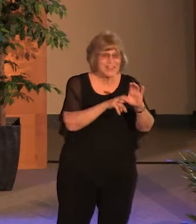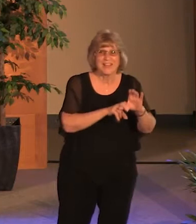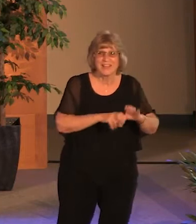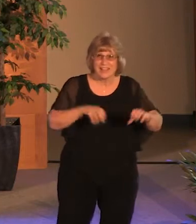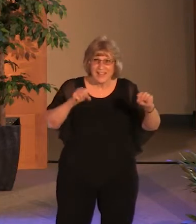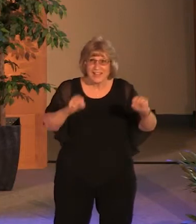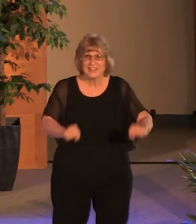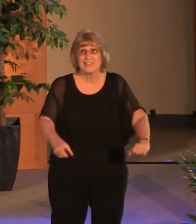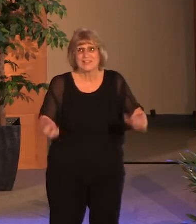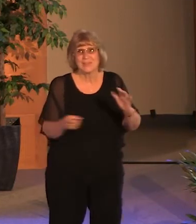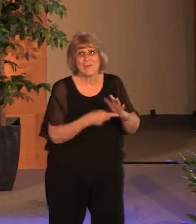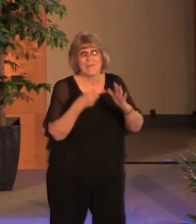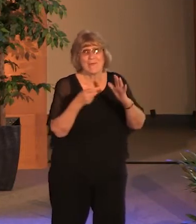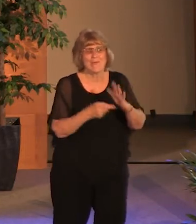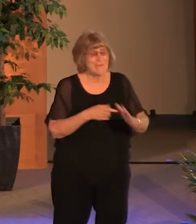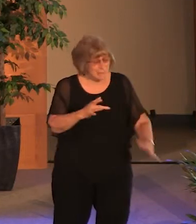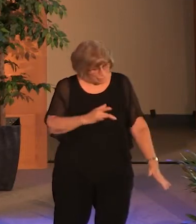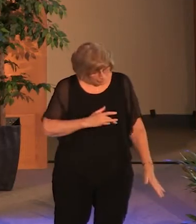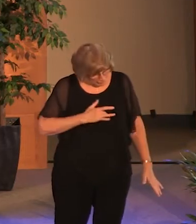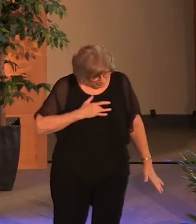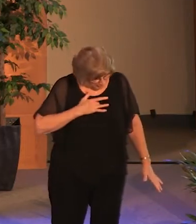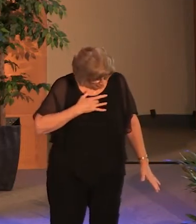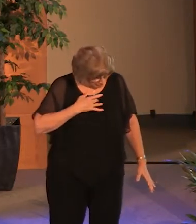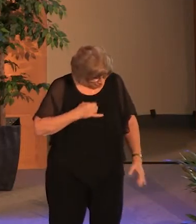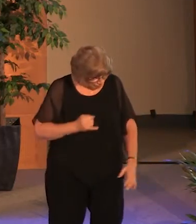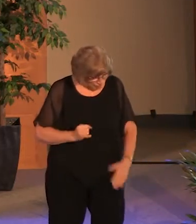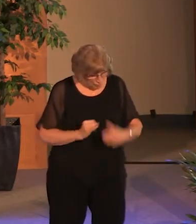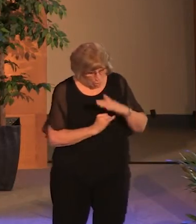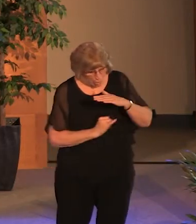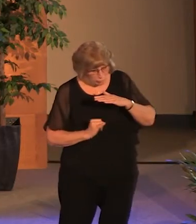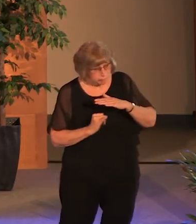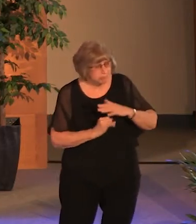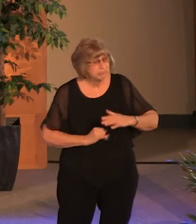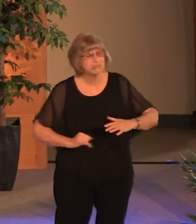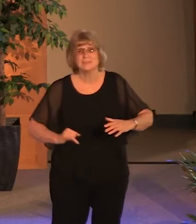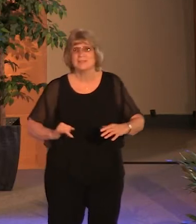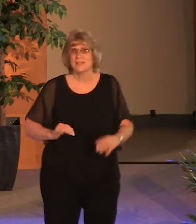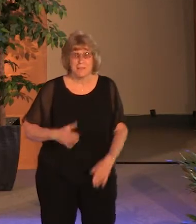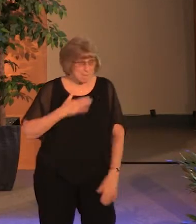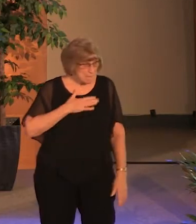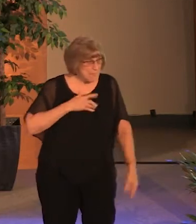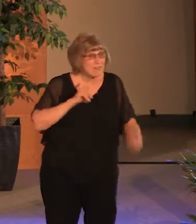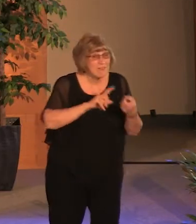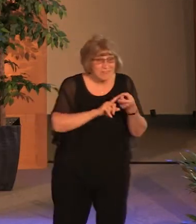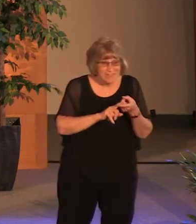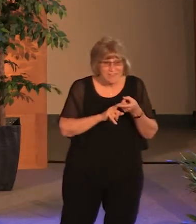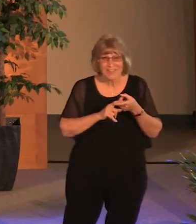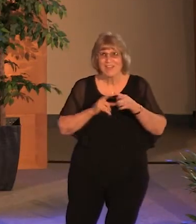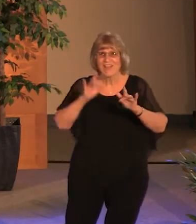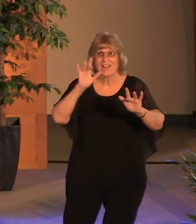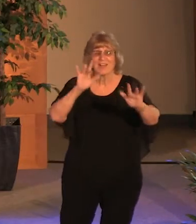sometimes feel that they're on their own. So reach out, my friends, for